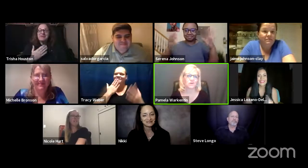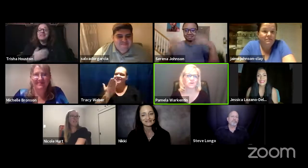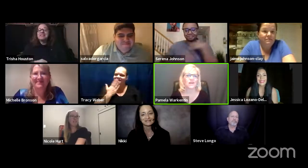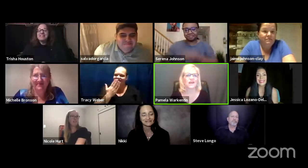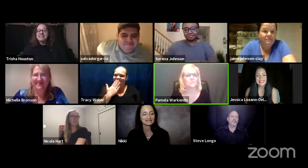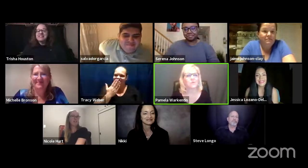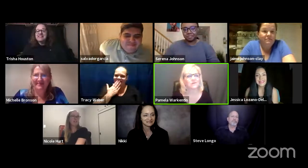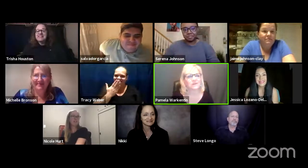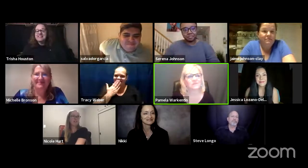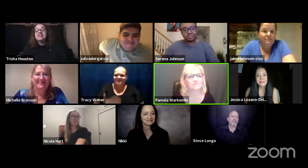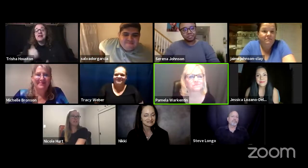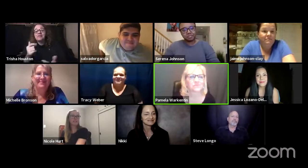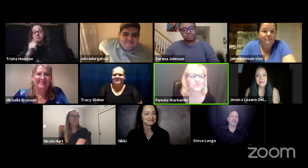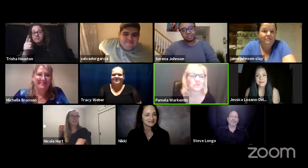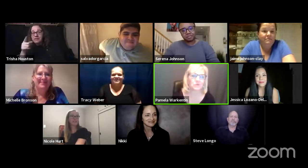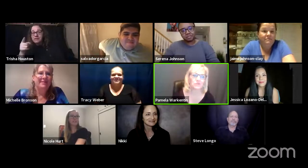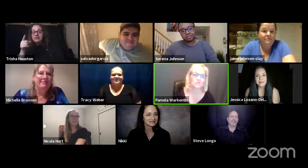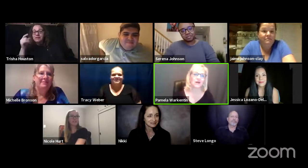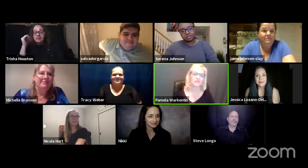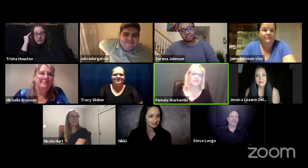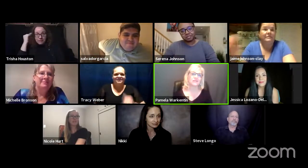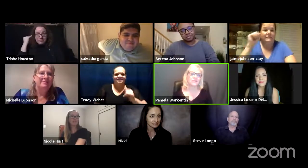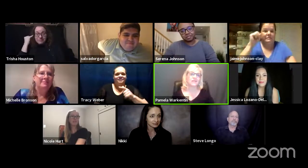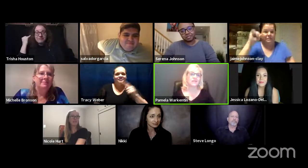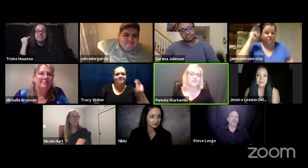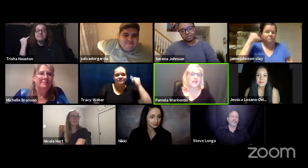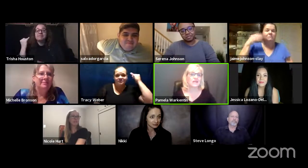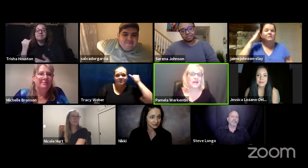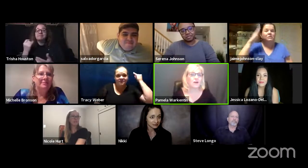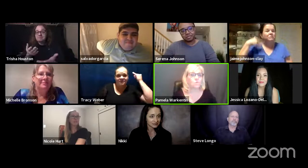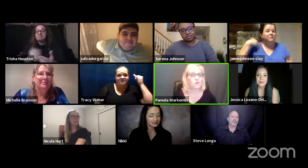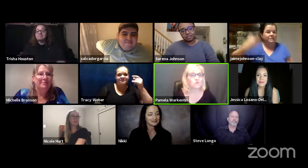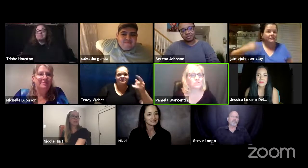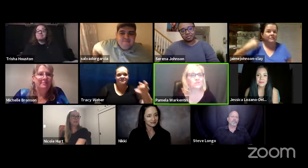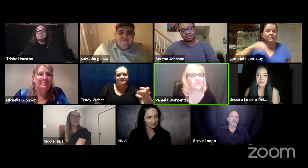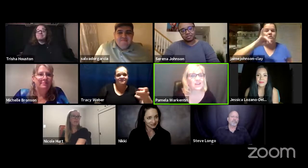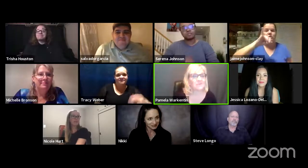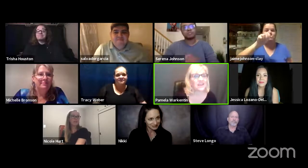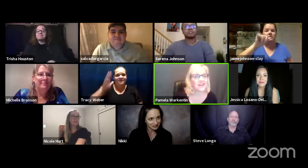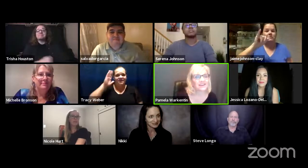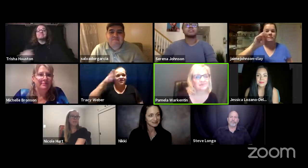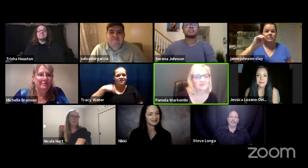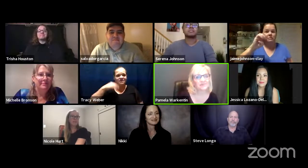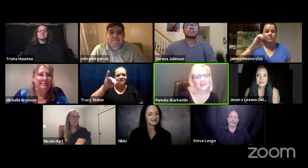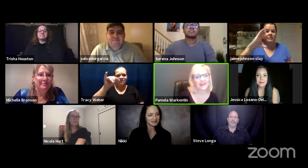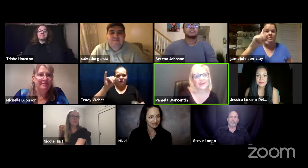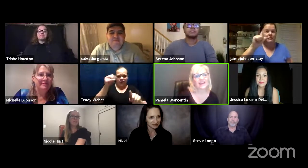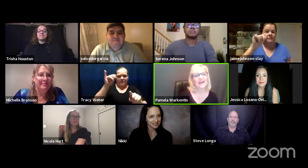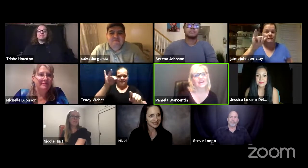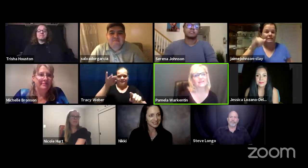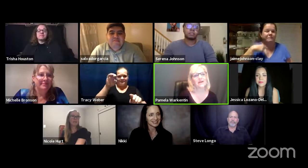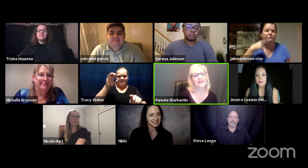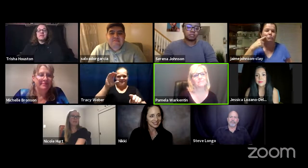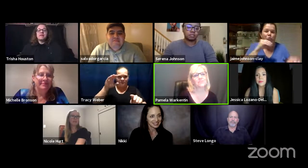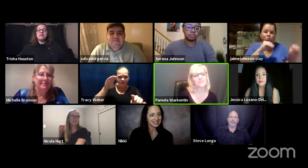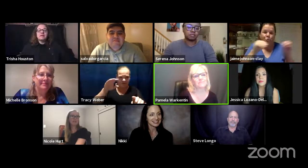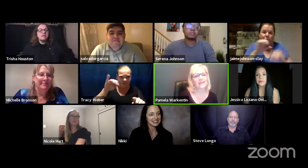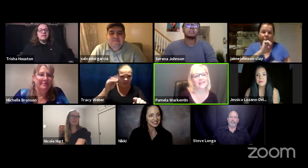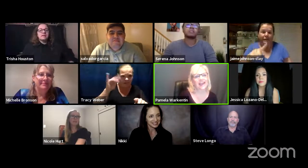Nicole, and welcome to you as well. And now we'll go to Jamie. And my name is Jamie